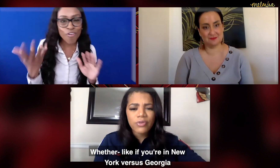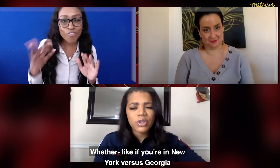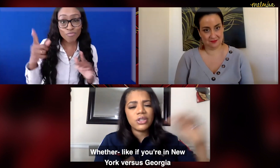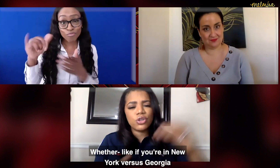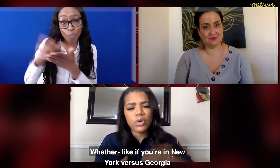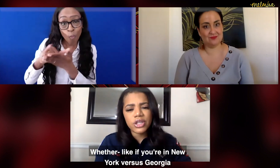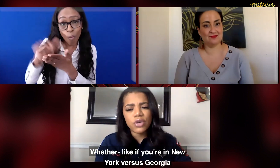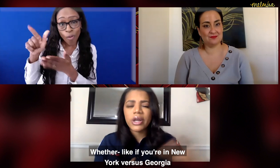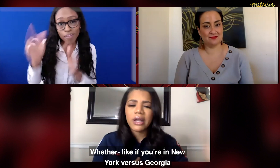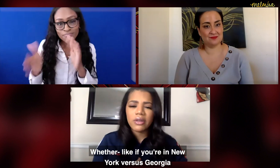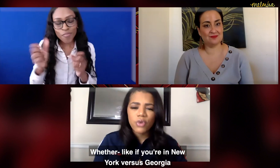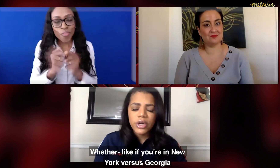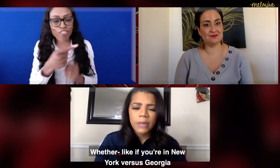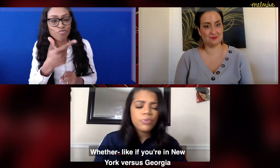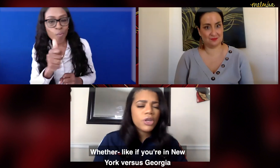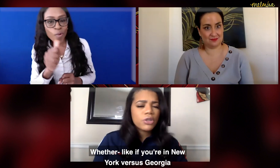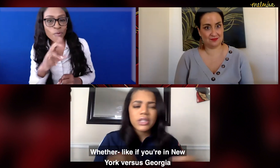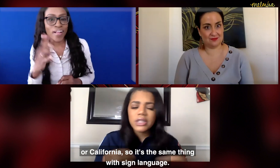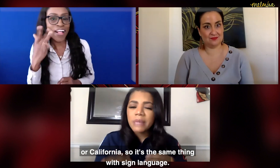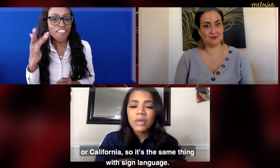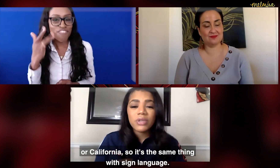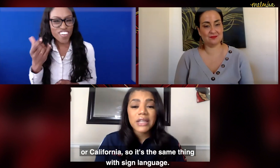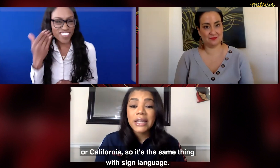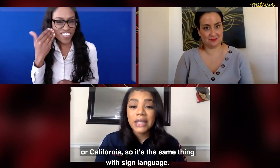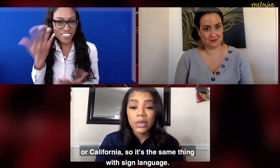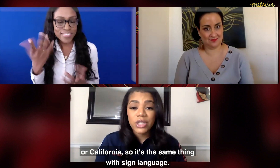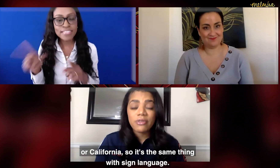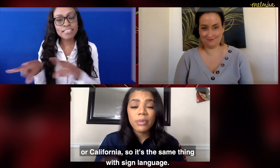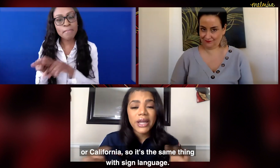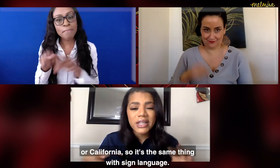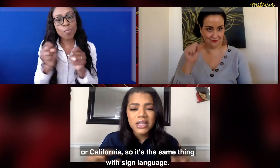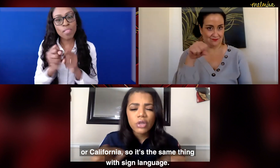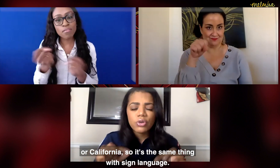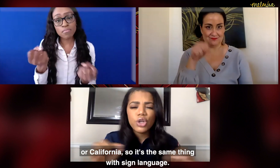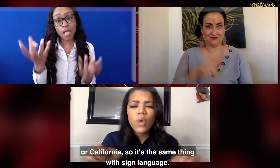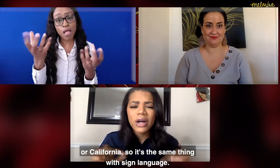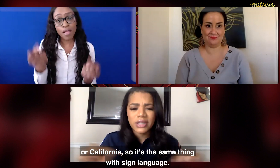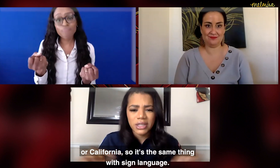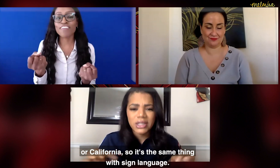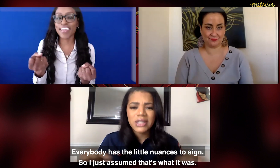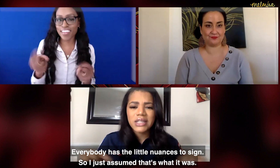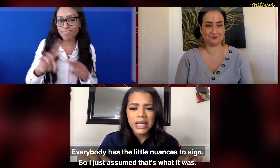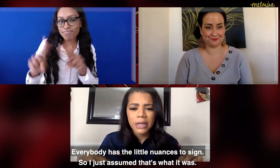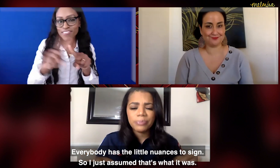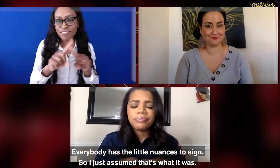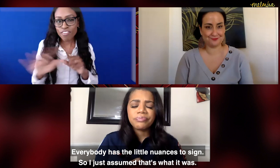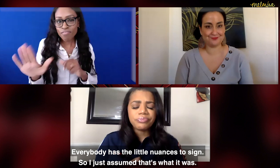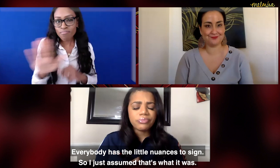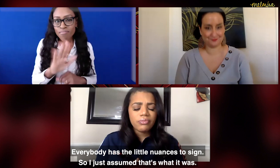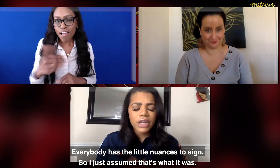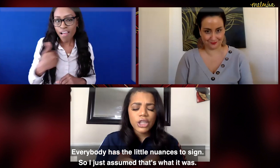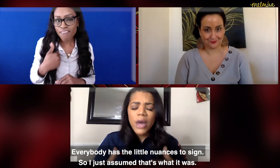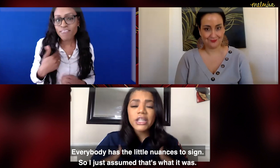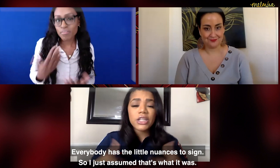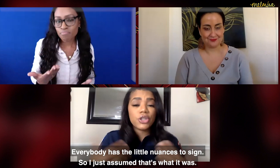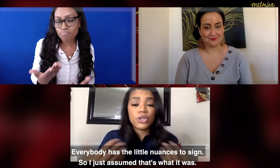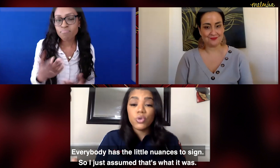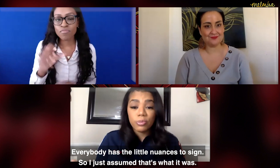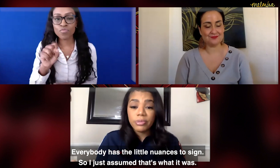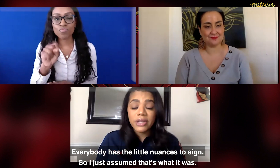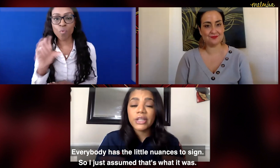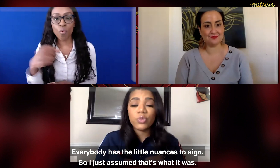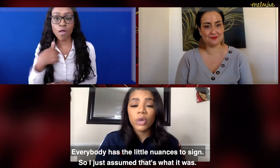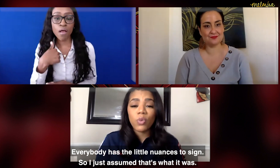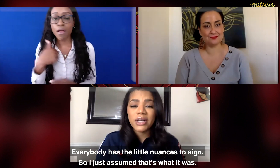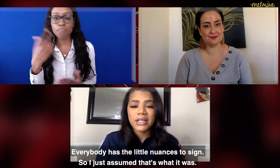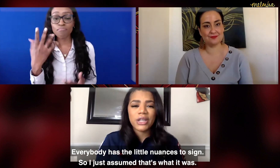York versus Georgia or California. So it's the same thing with sign language. Everybody has the little nuances to sign. So I just